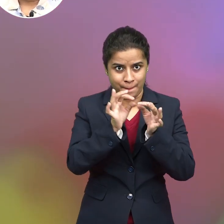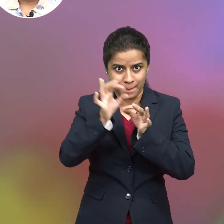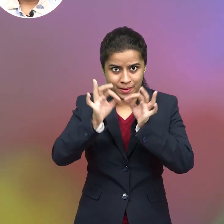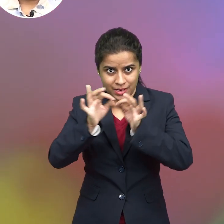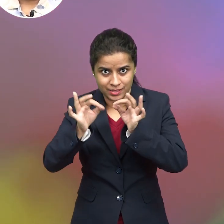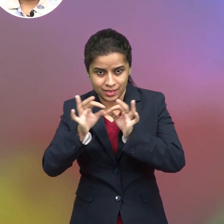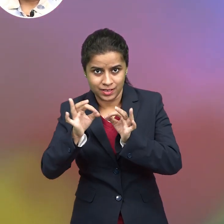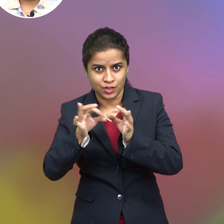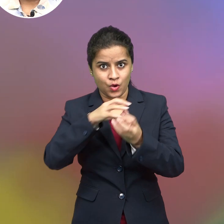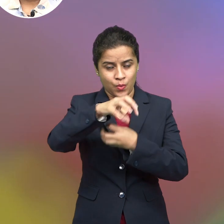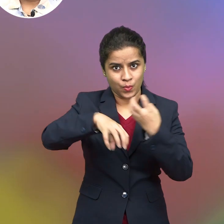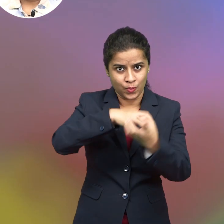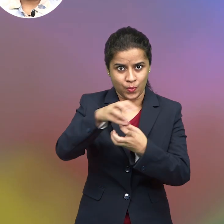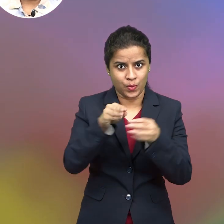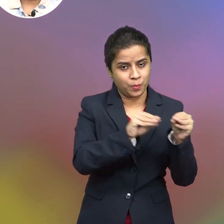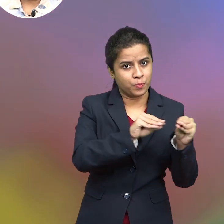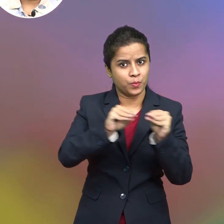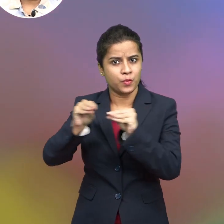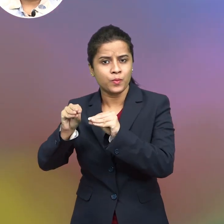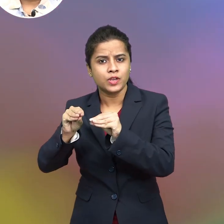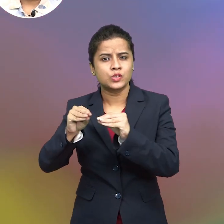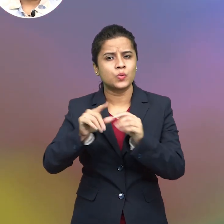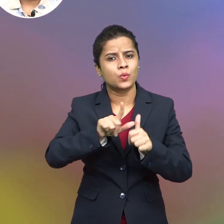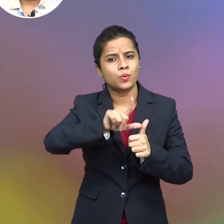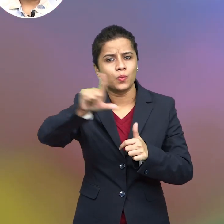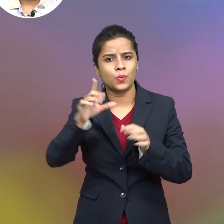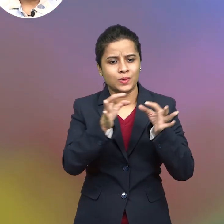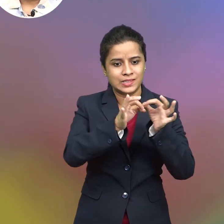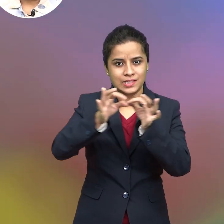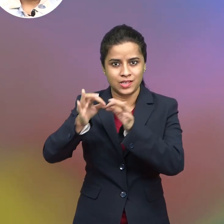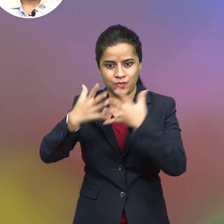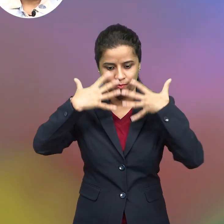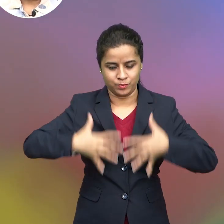and carried to all the cells of the body.